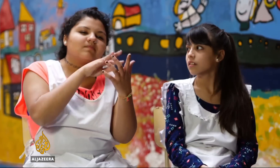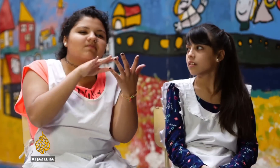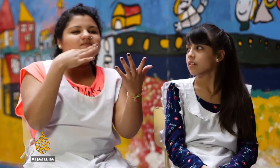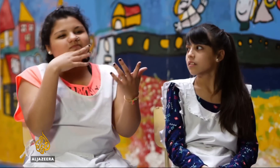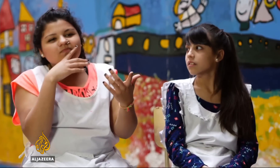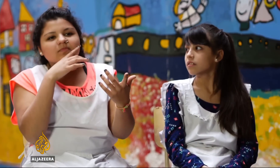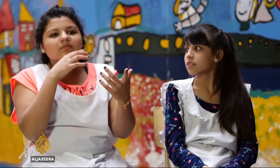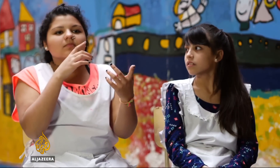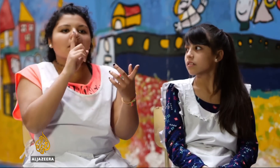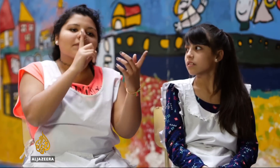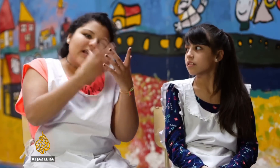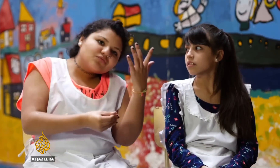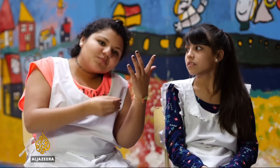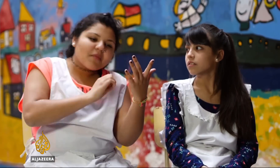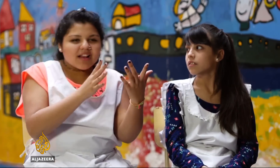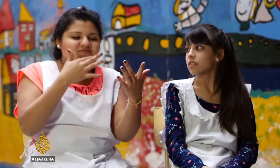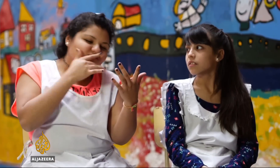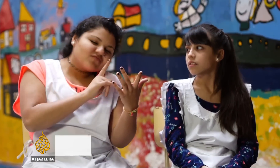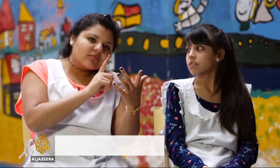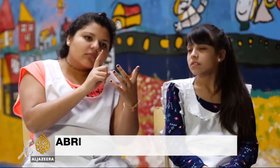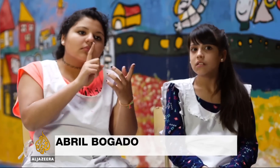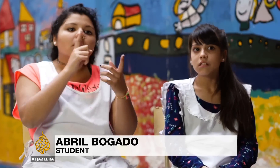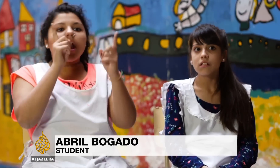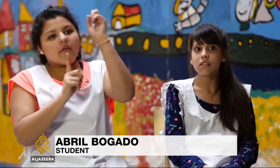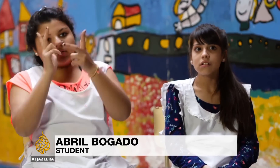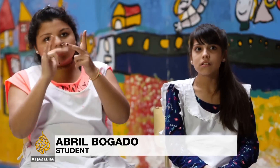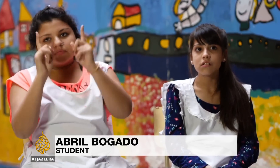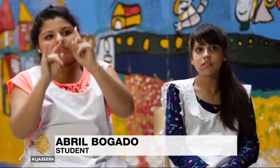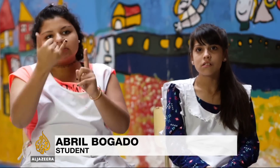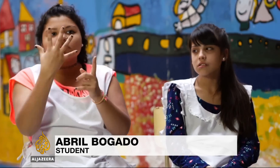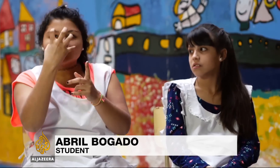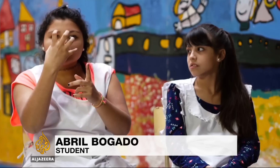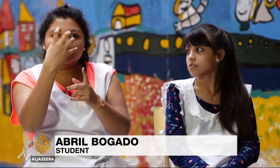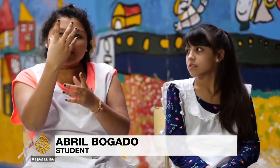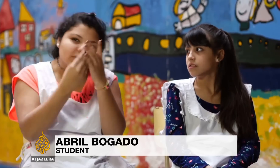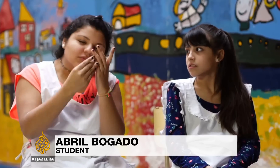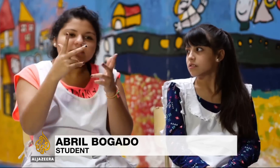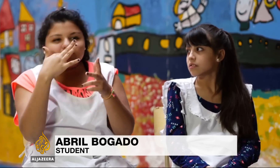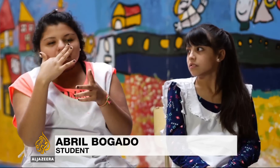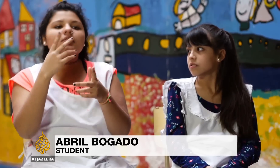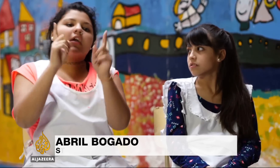It's hard for me sometimes to understand the text, but sign language makes it easier for me to get excited about the